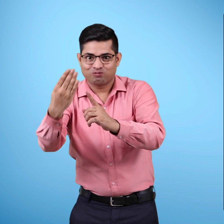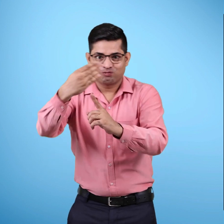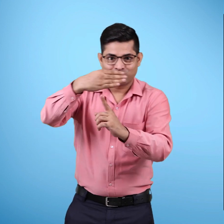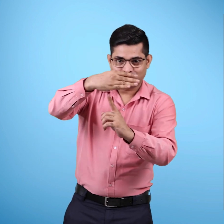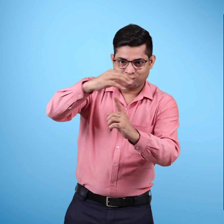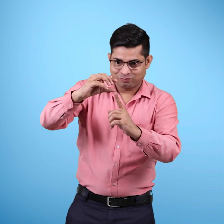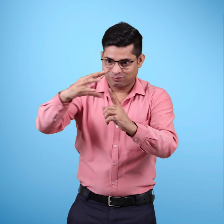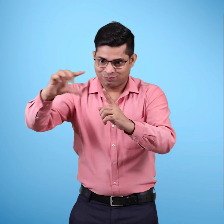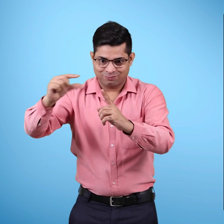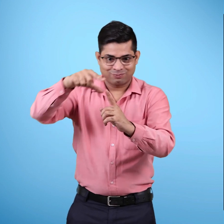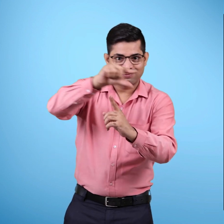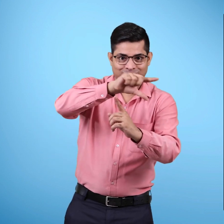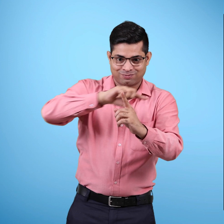Enclose a leafy branch of the plant